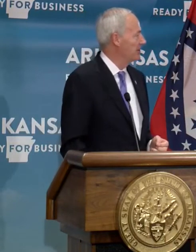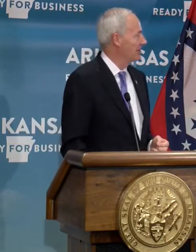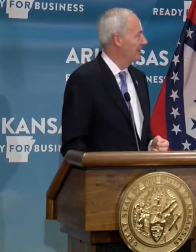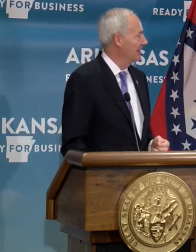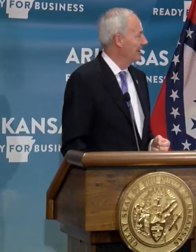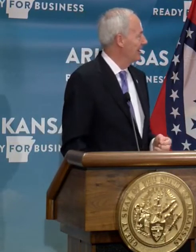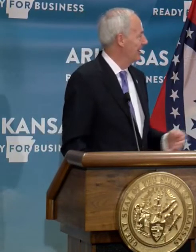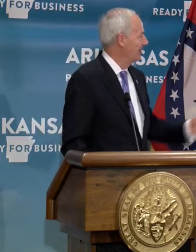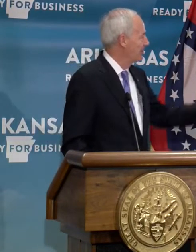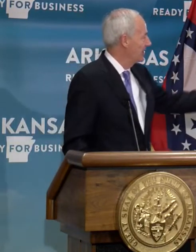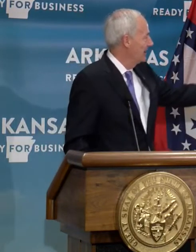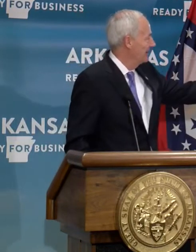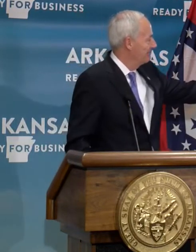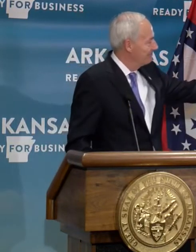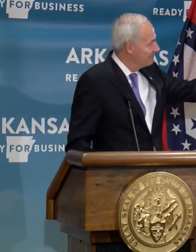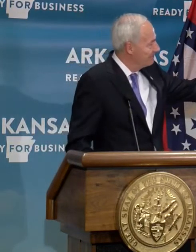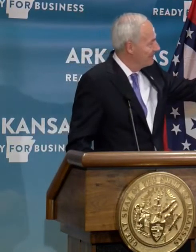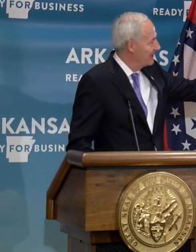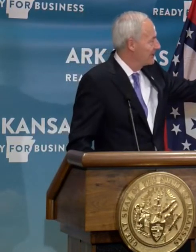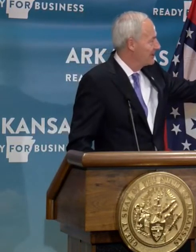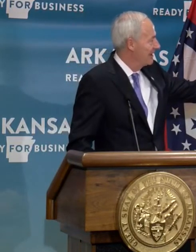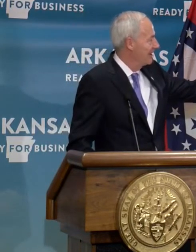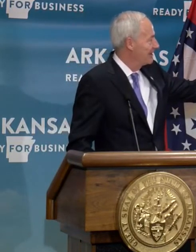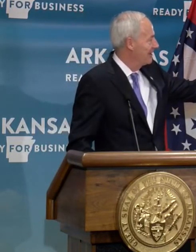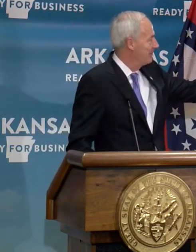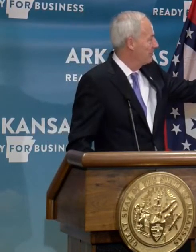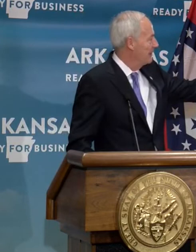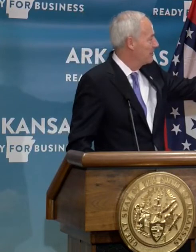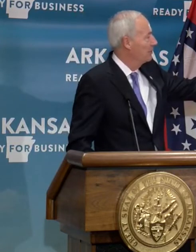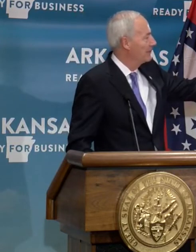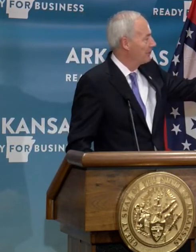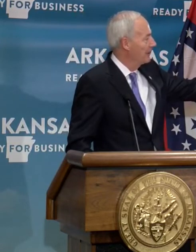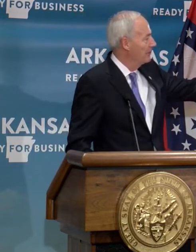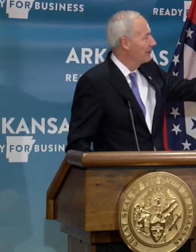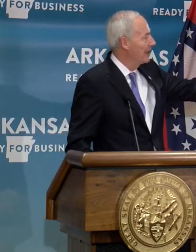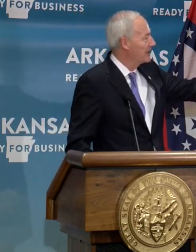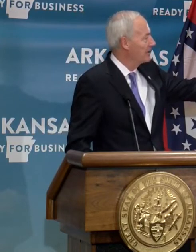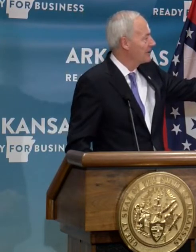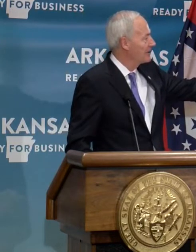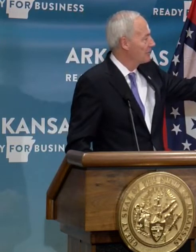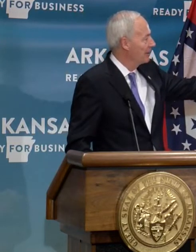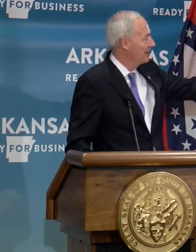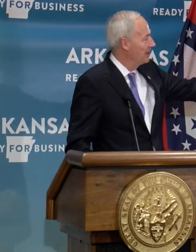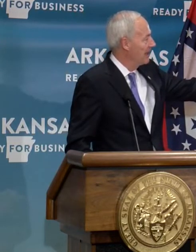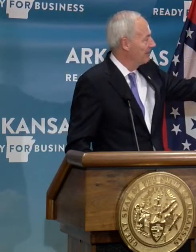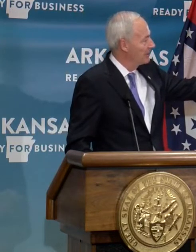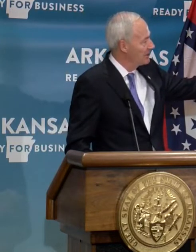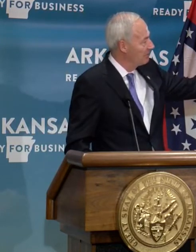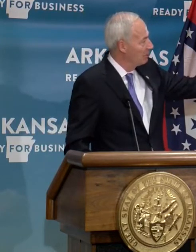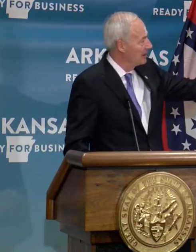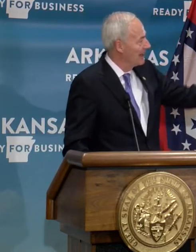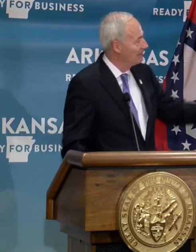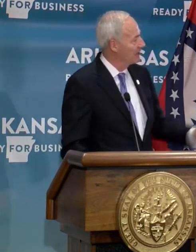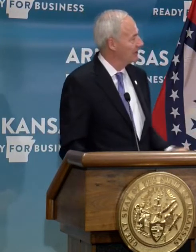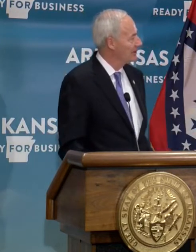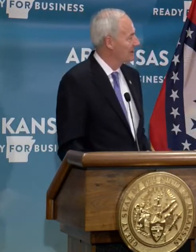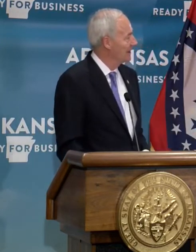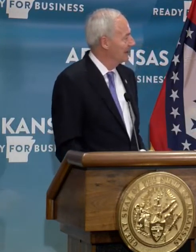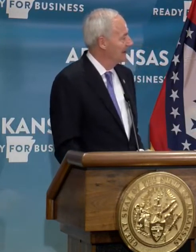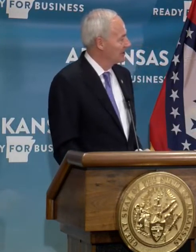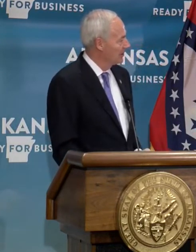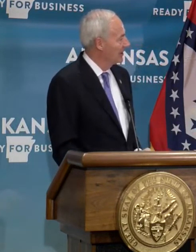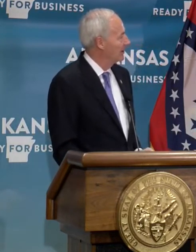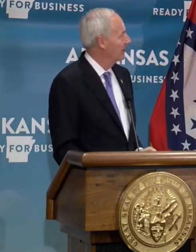southwest region, you see this is at between 2 and 3 new cases is what they've been averaging. Rolling average